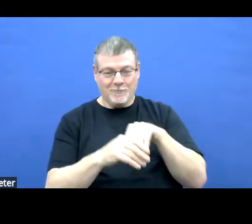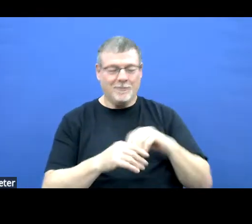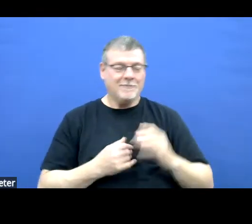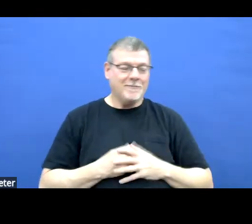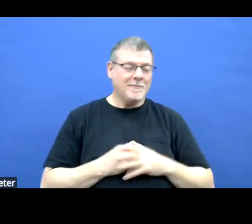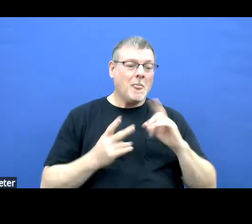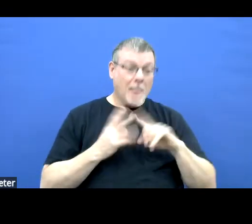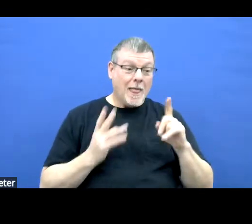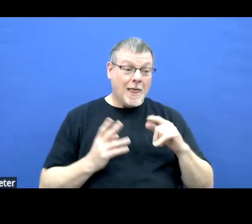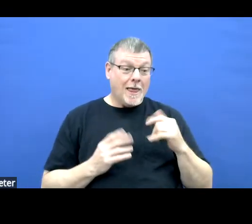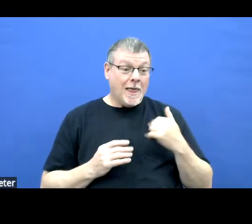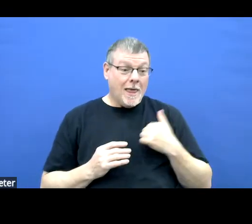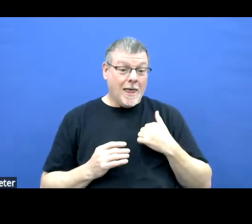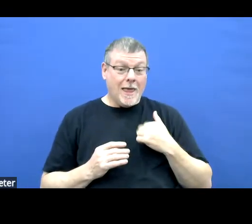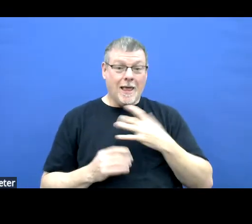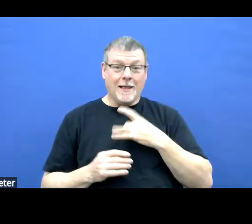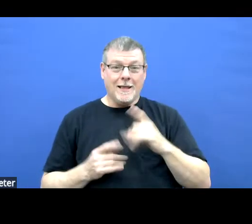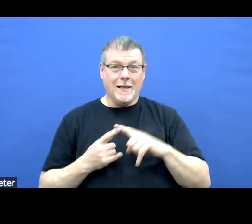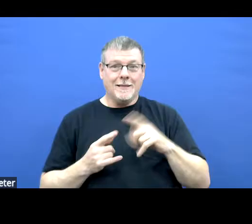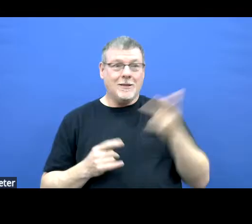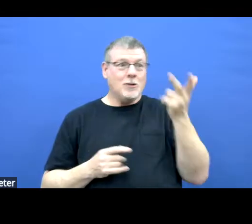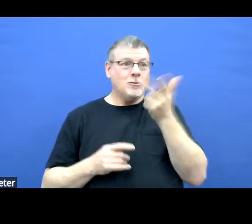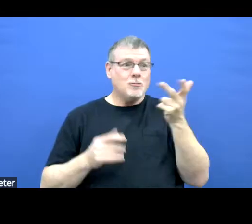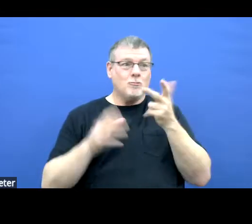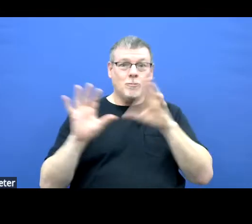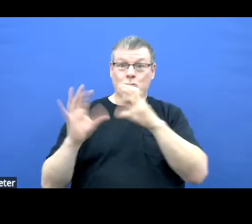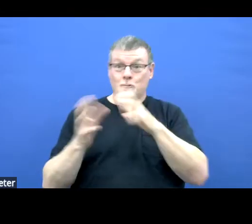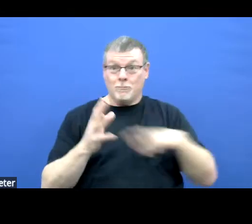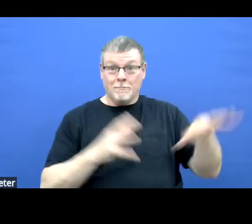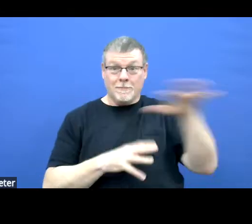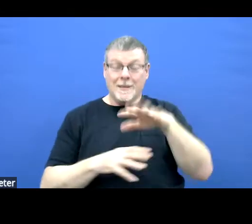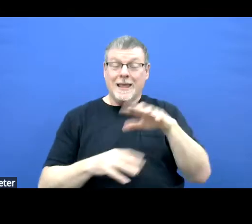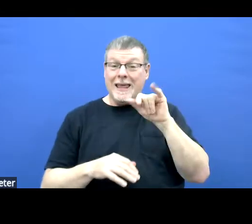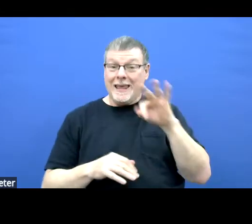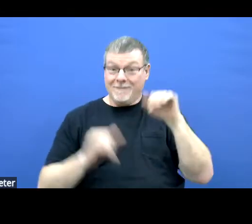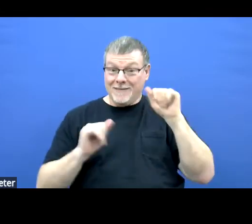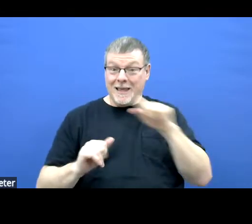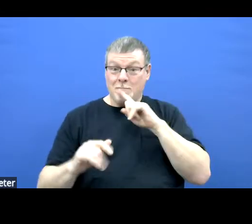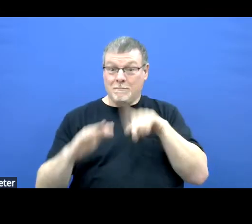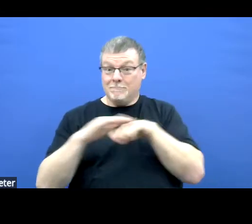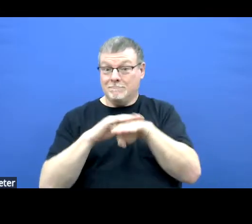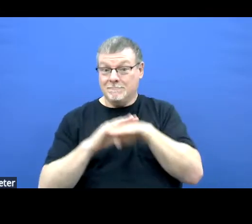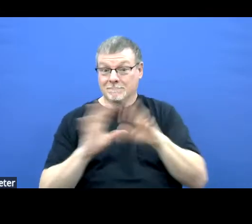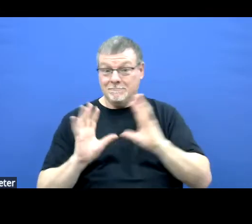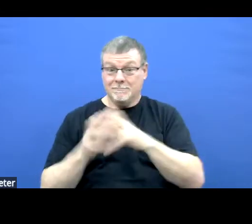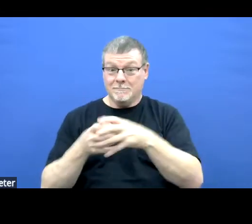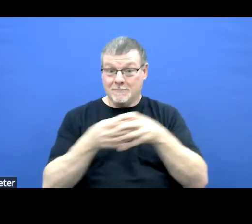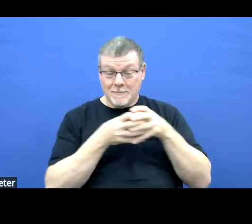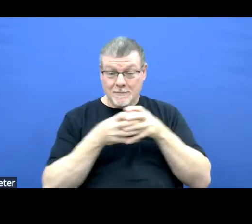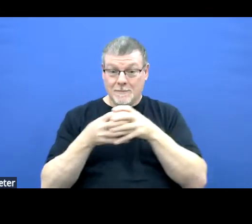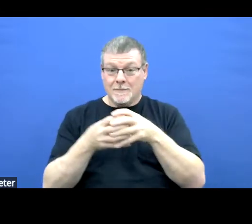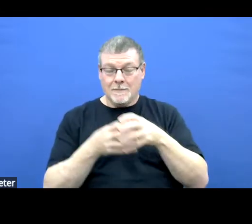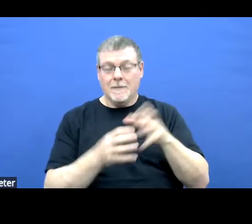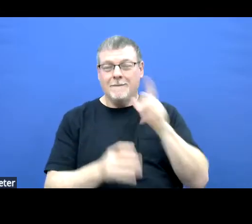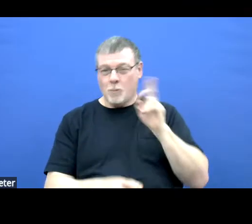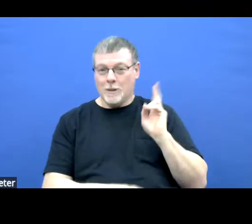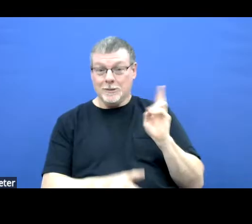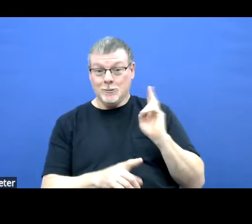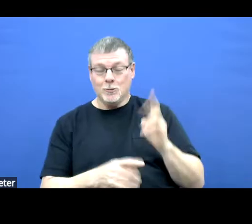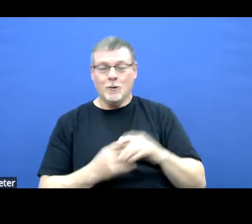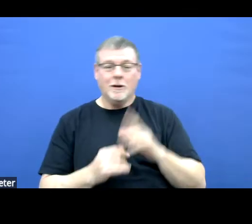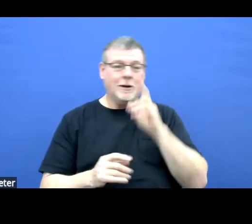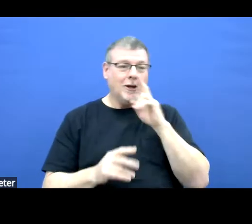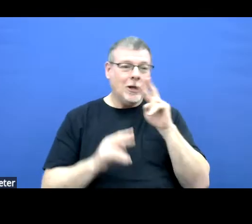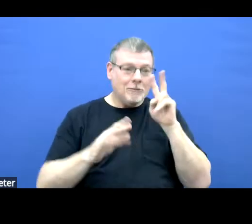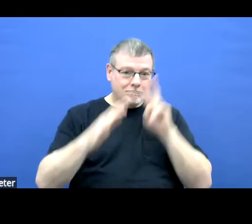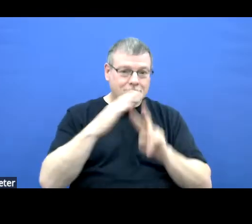like you, the three groups, to see if there's some way they could be accommodated. From a storage standpoint, we're looking at potentially